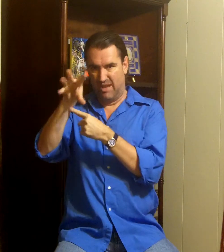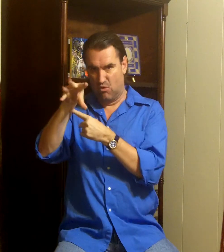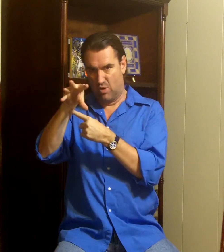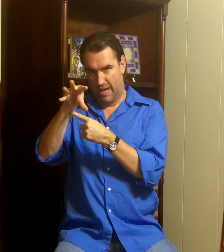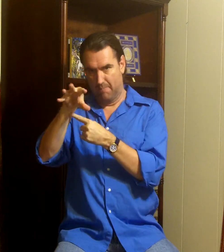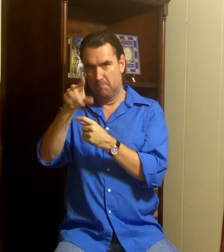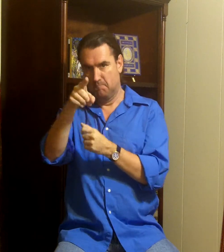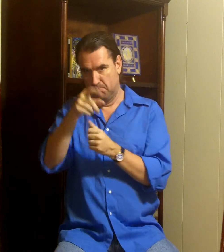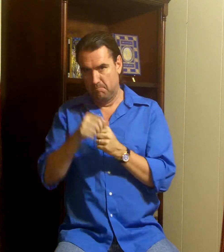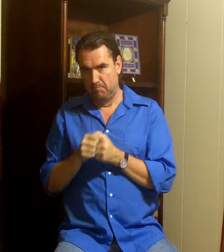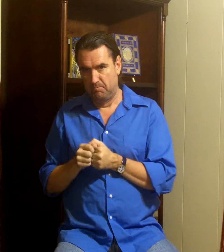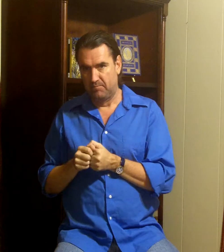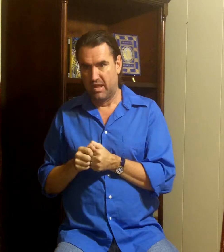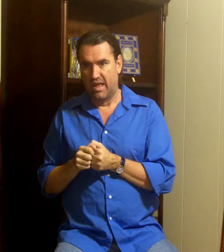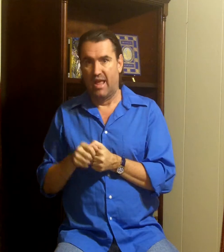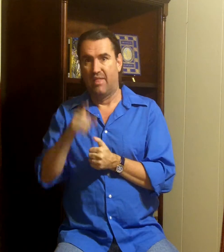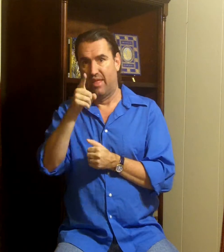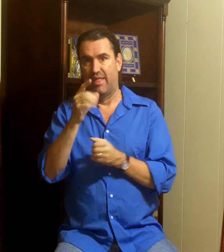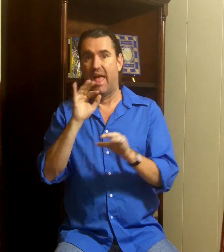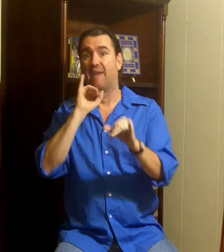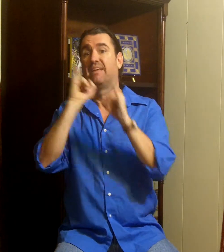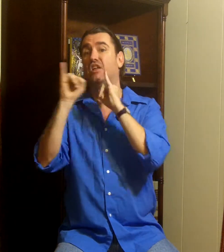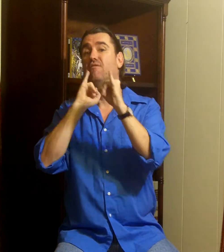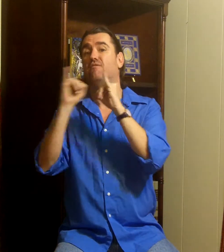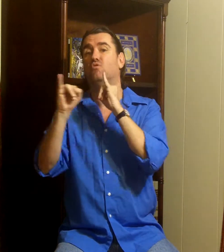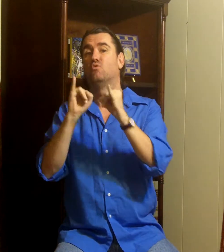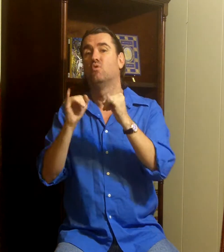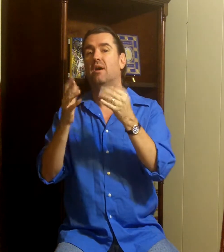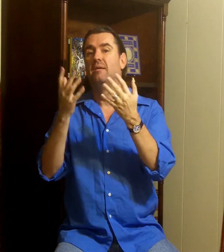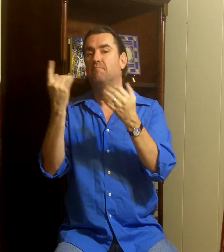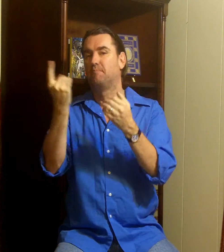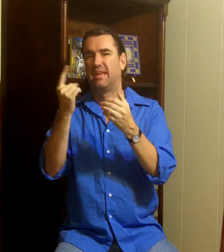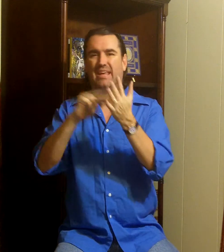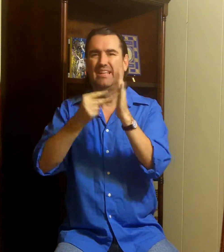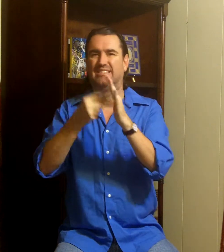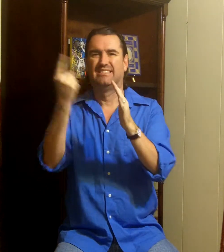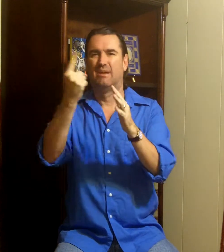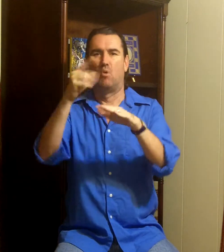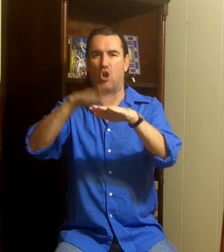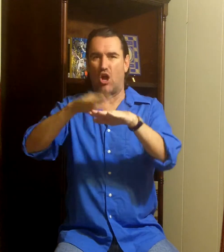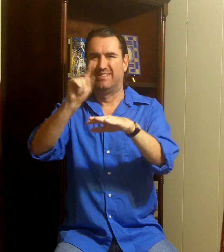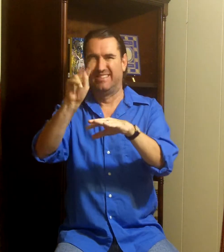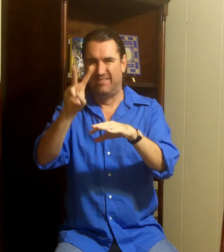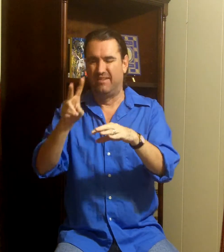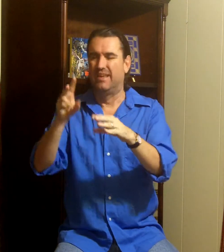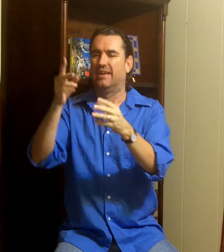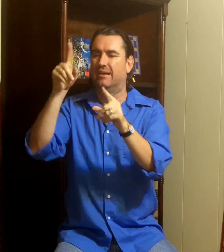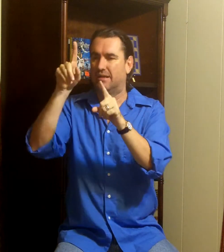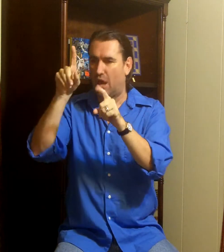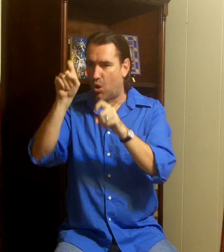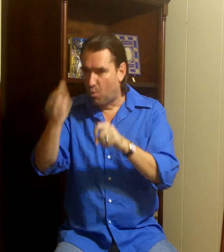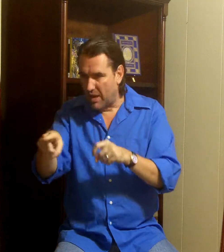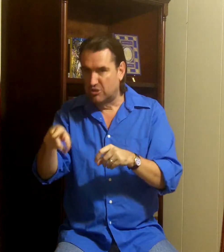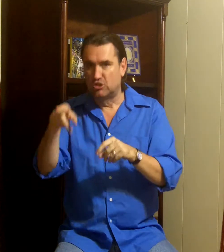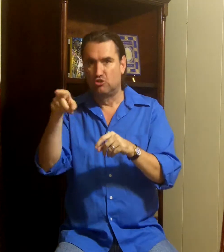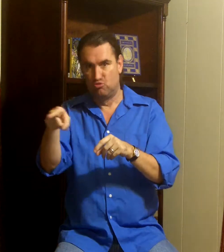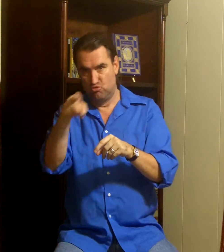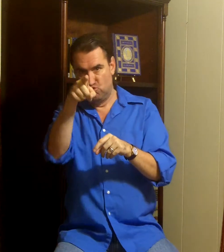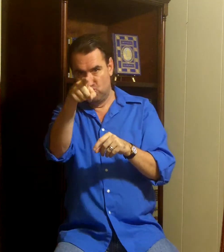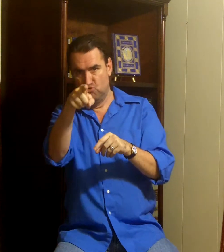be interviewed in some form, asked questions, and you need to demonstrate your knowledge and your ability to be able